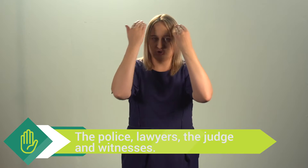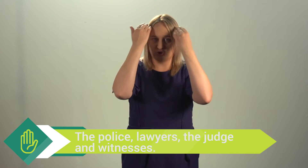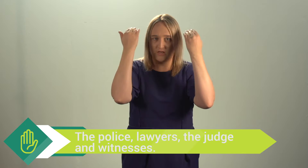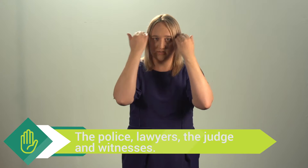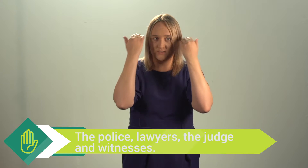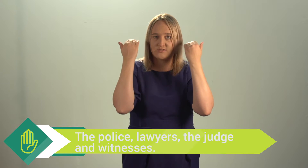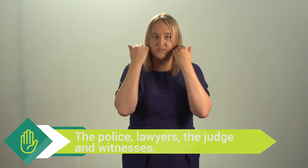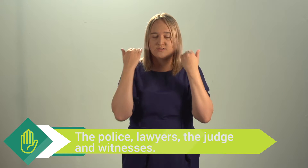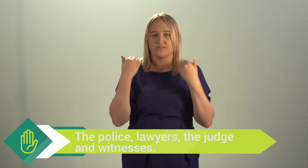a judge,